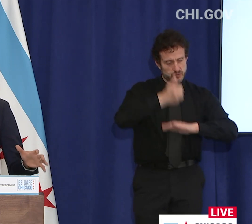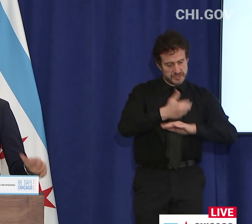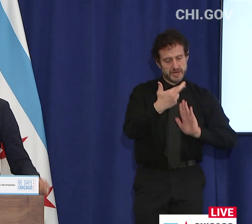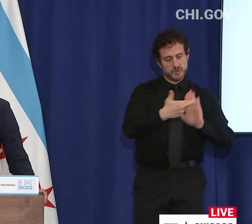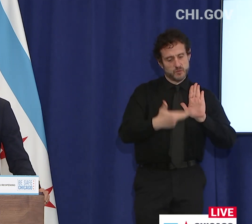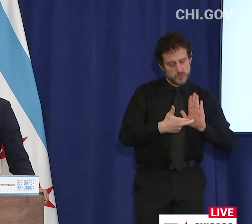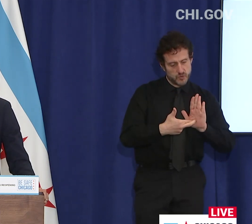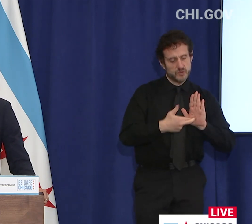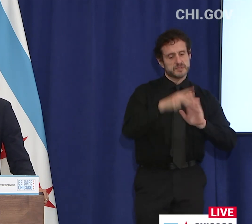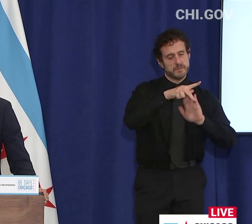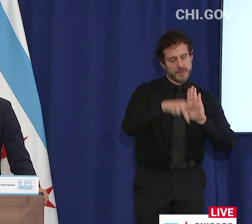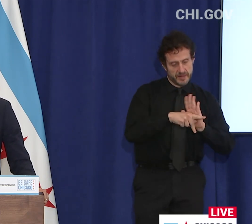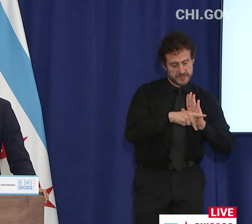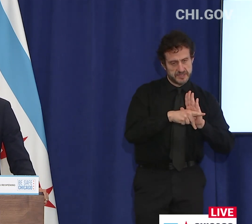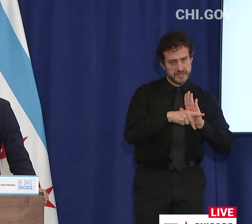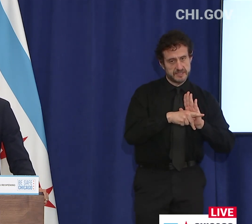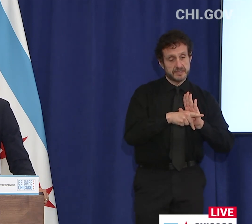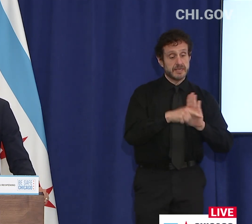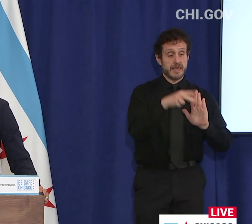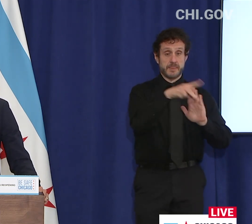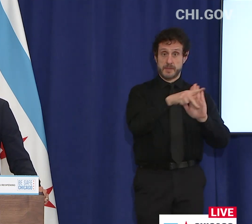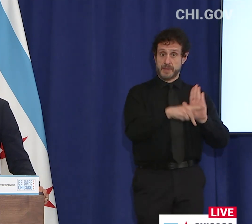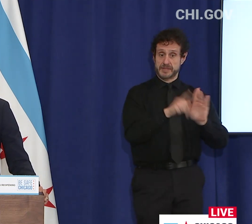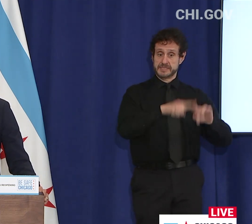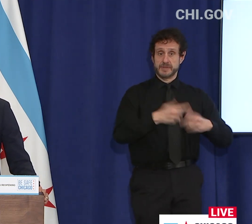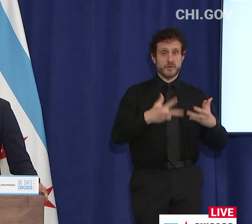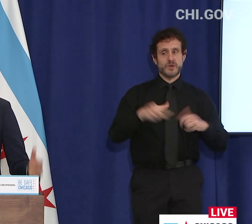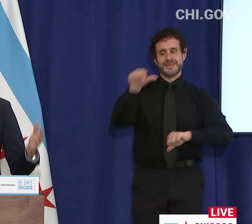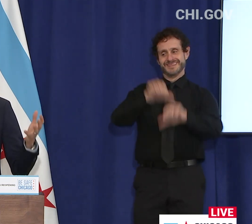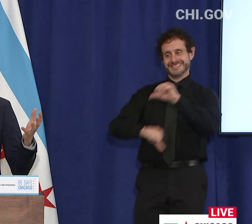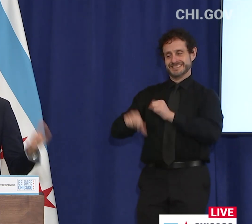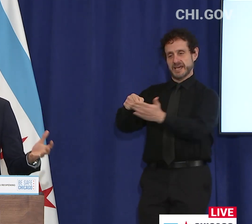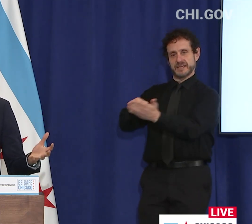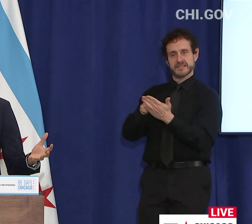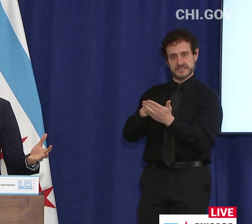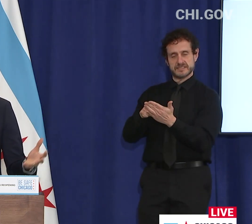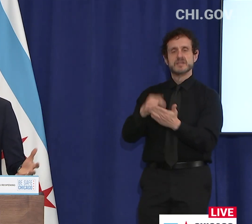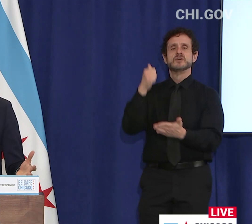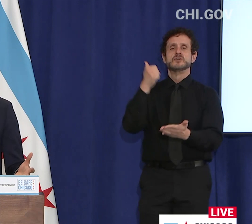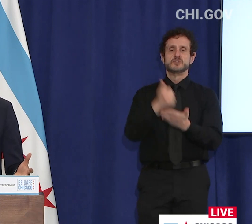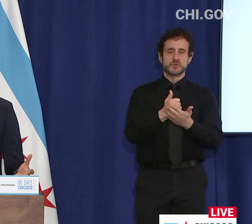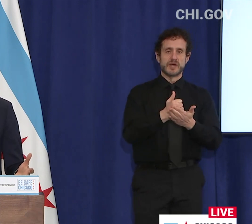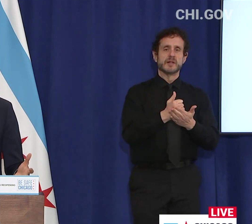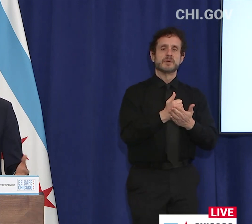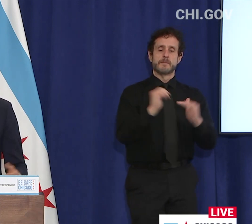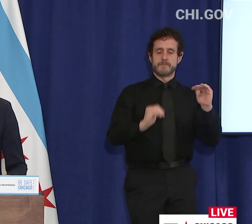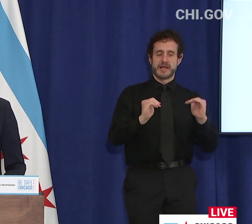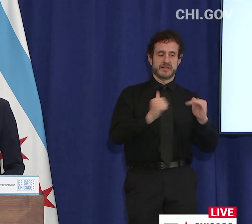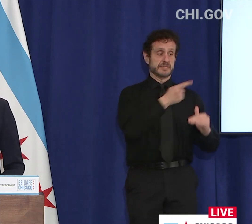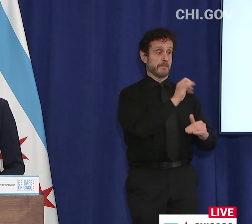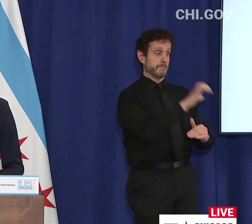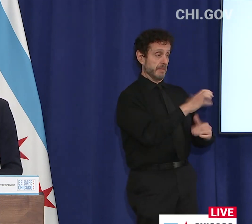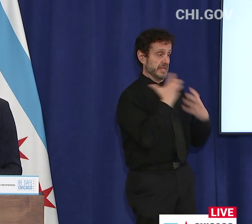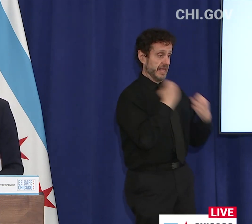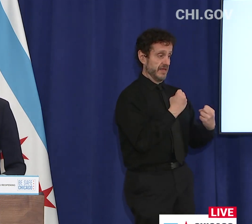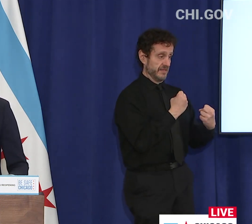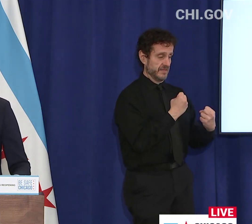and science of this disease and designed to strike the right balance between our public health and our economic